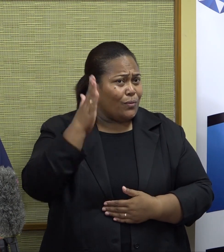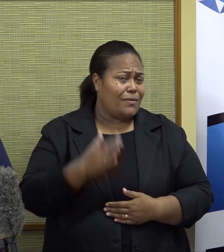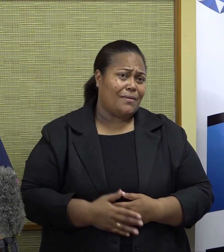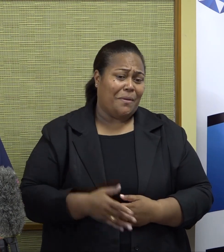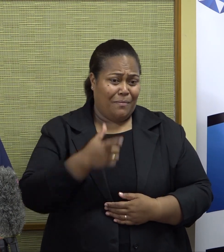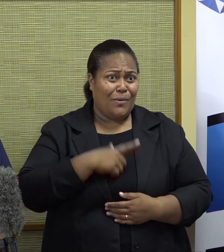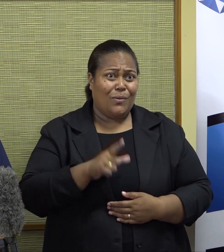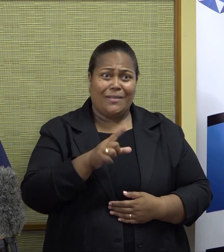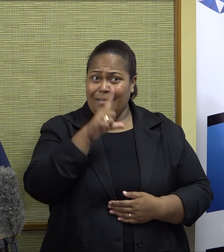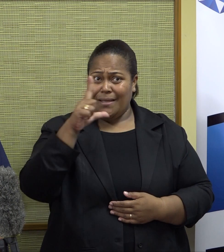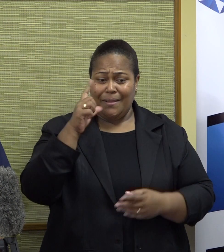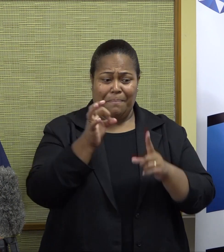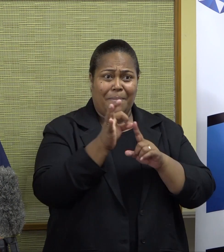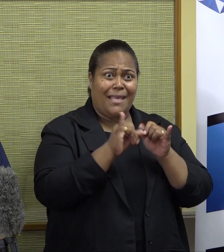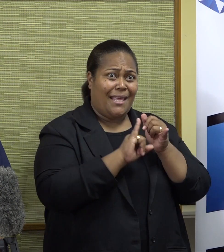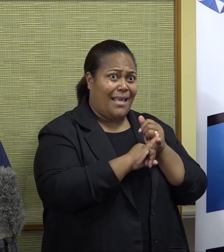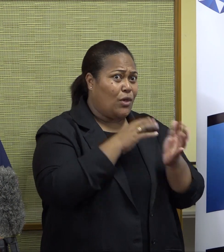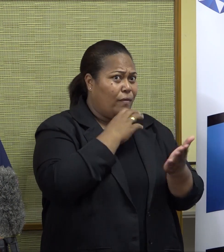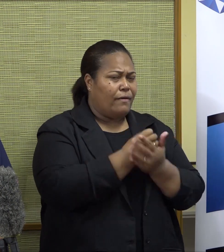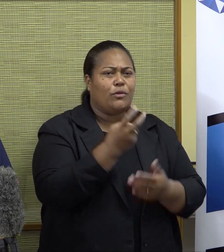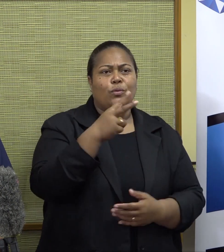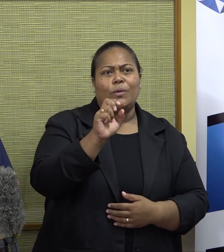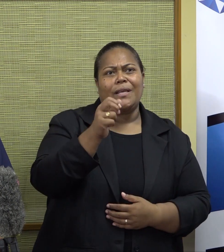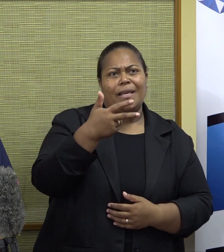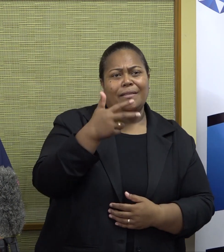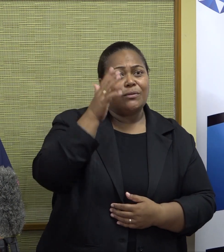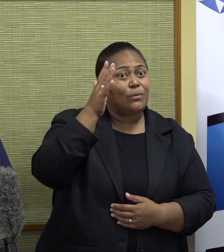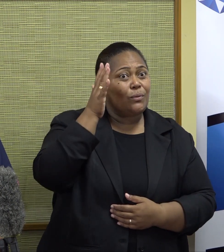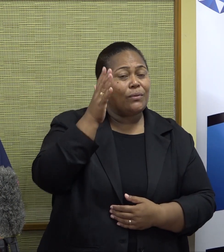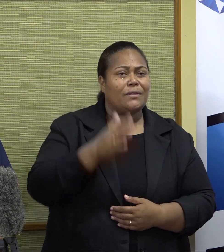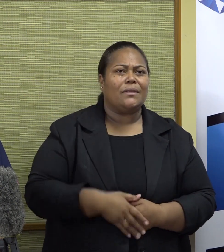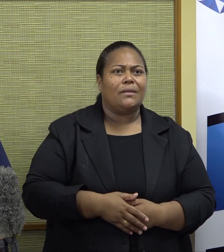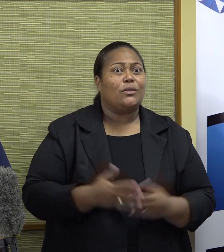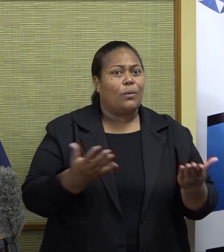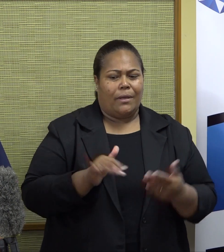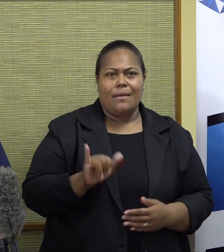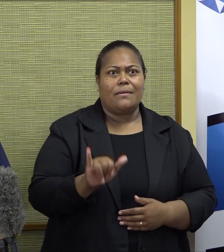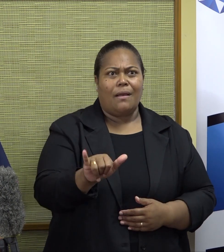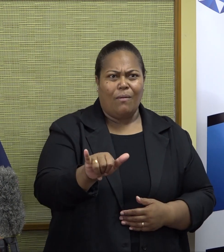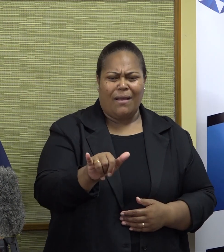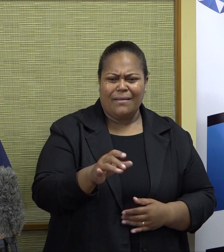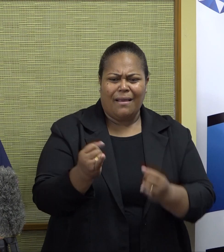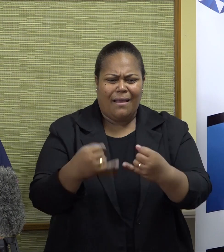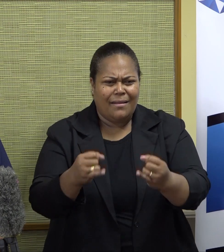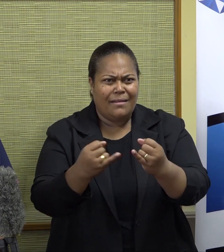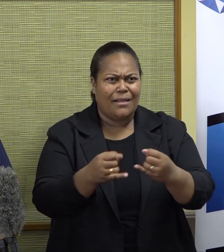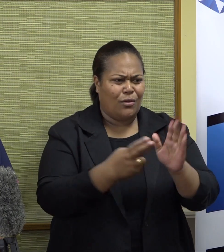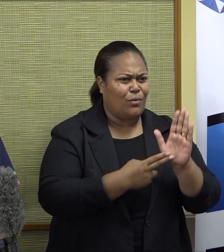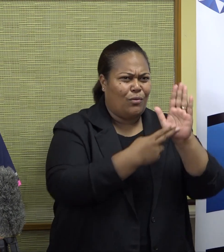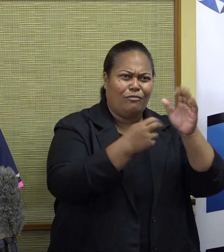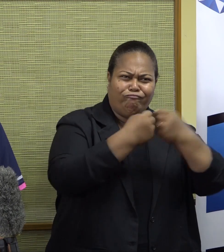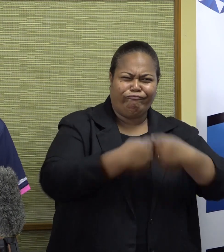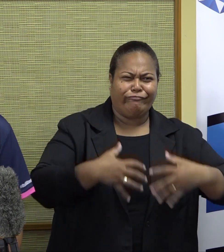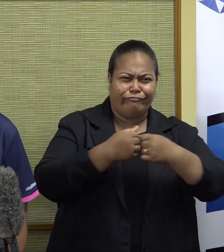the PS just confirmed yesterday that there was 38 schools in Sawa, Mamanuca, and the north were destroyed. Any update